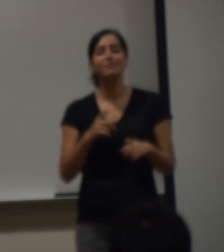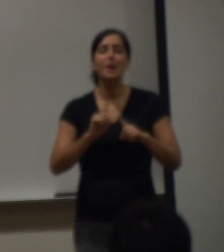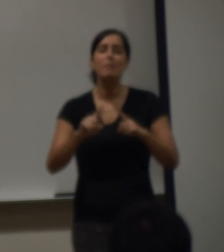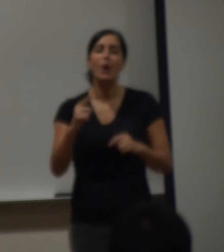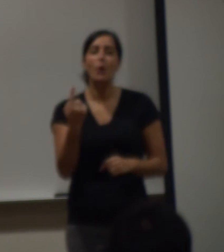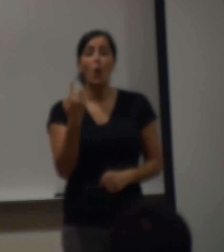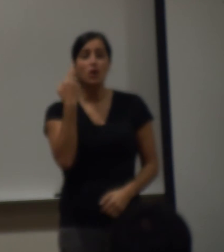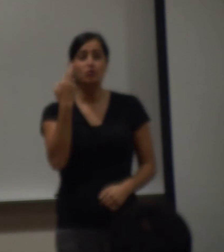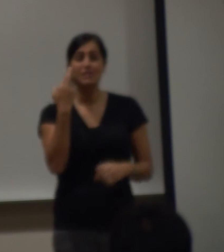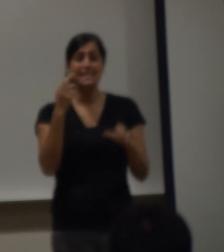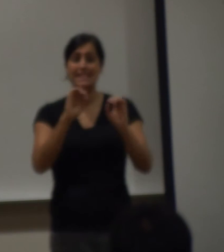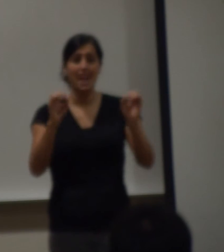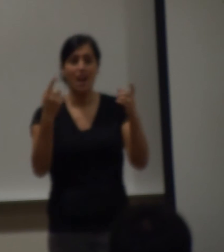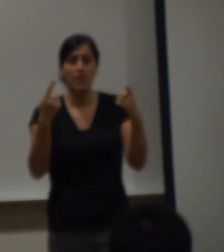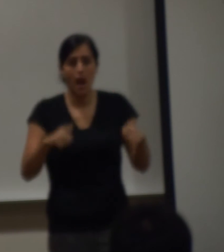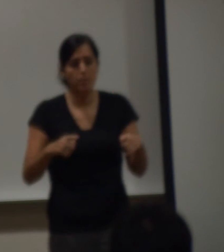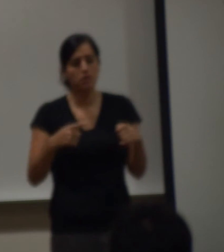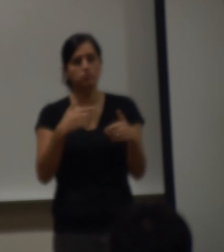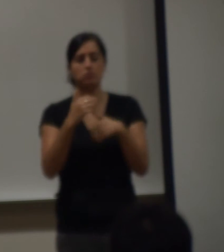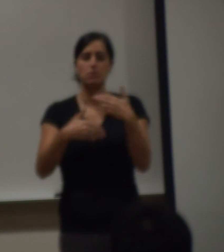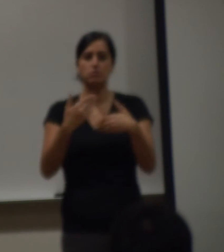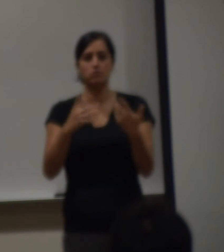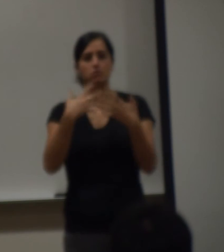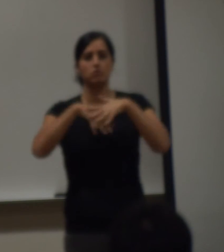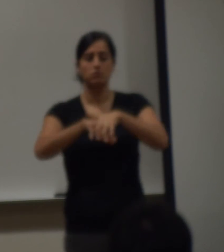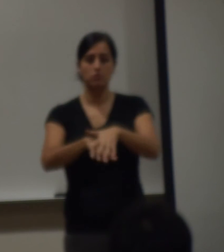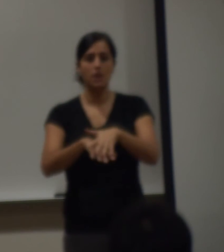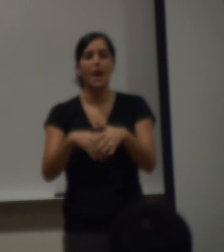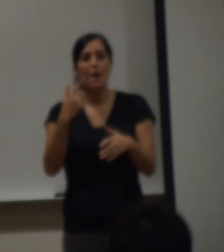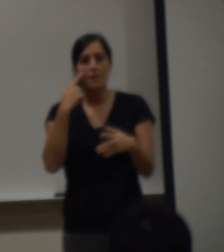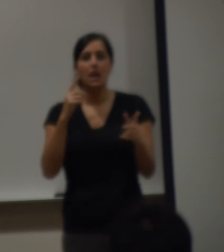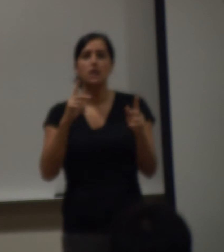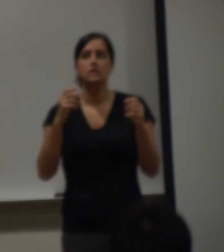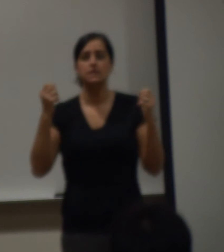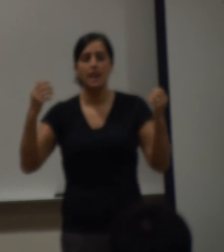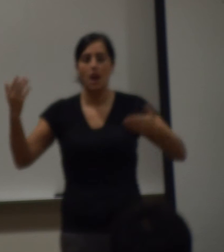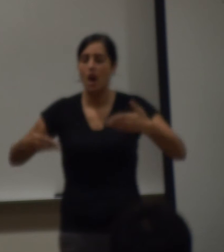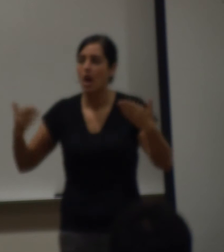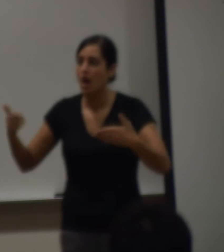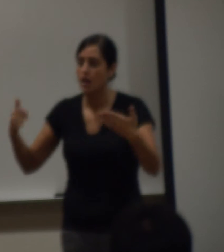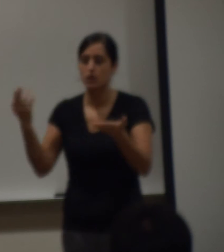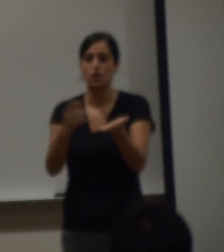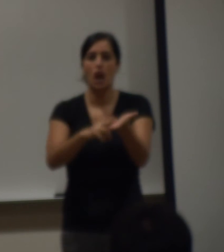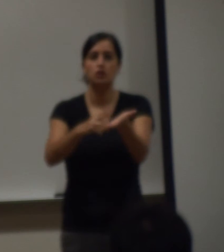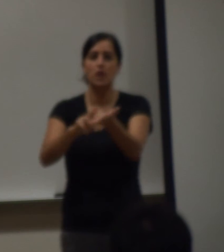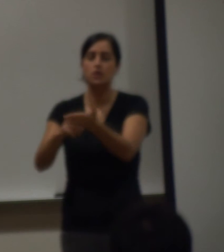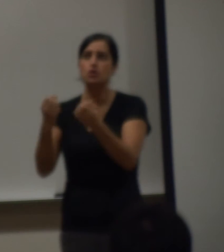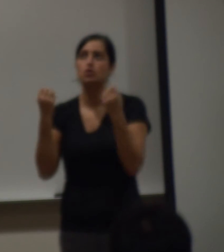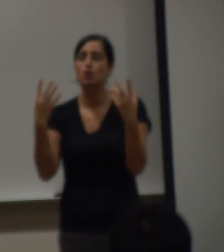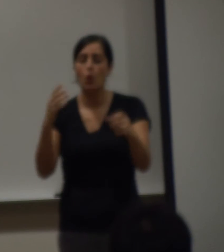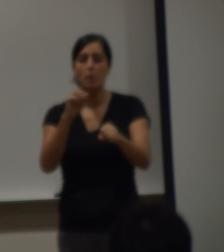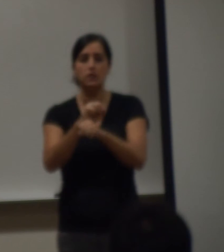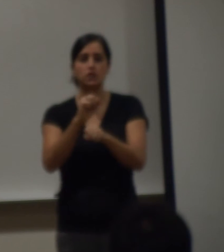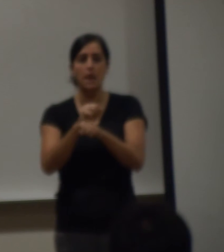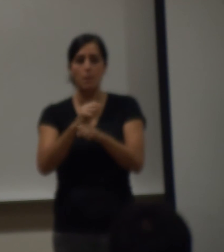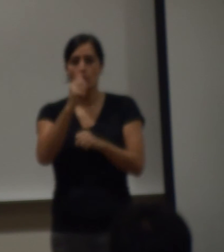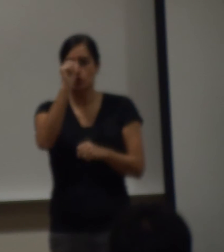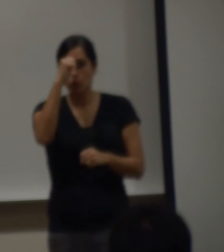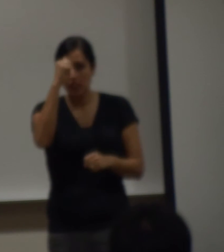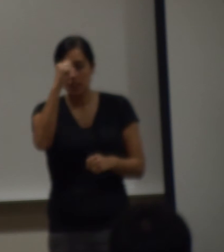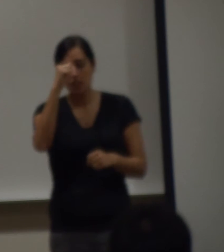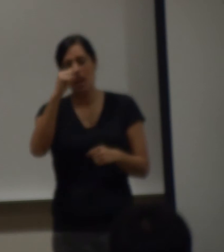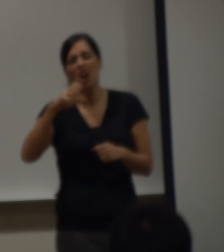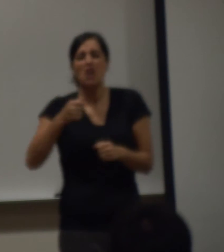the reasons it did was that so much labor was contracted to India and other places, mostly